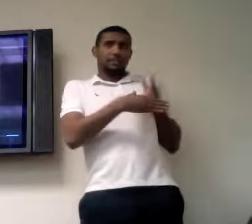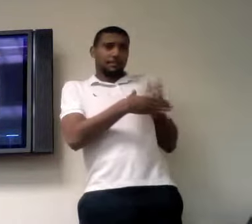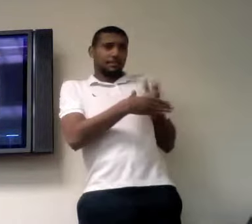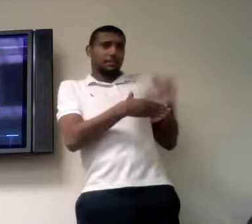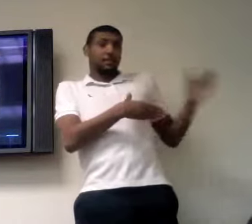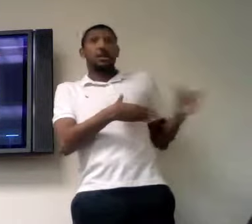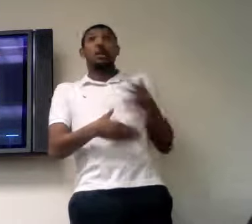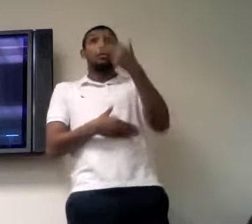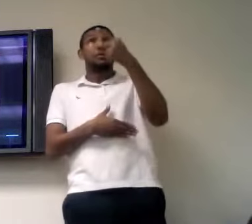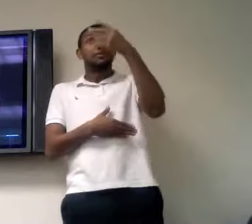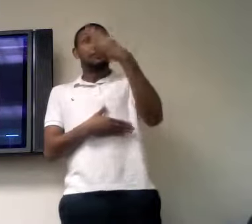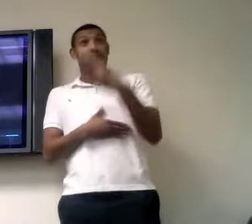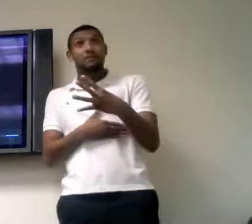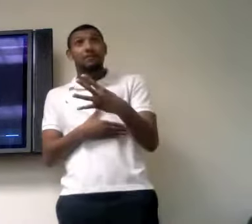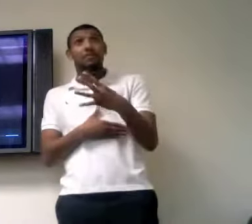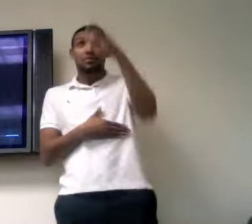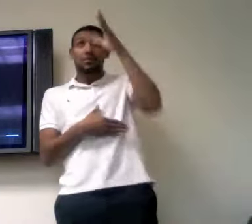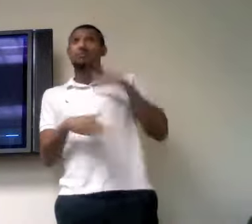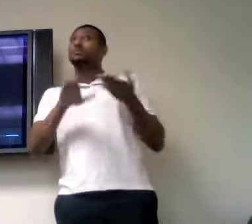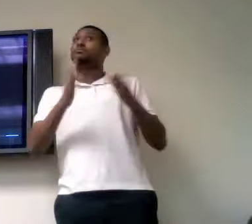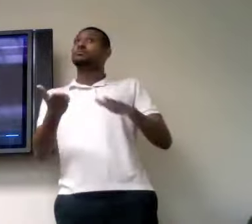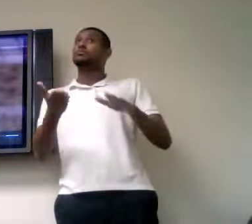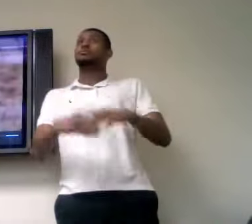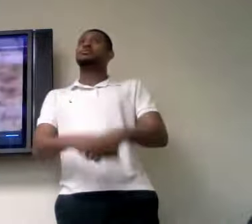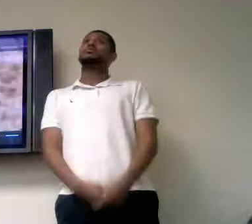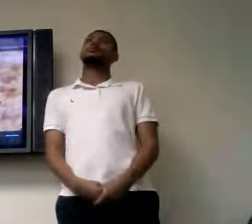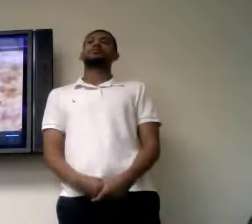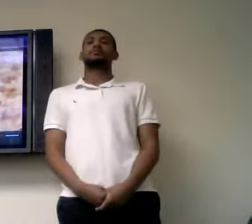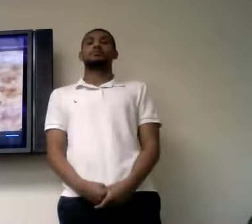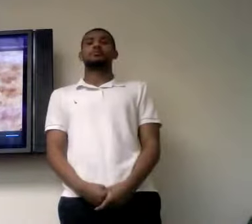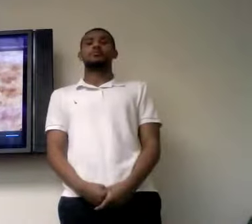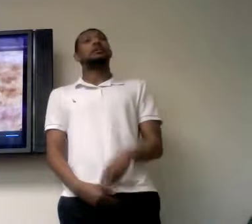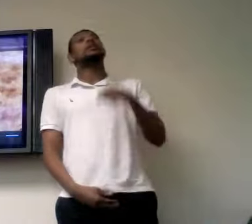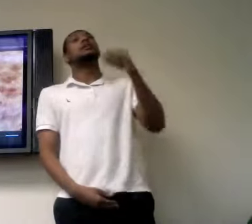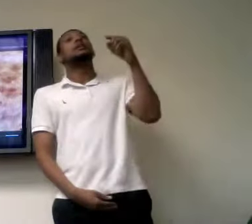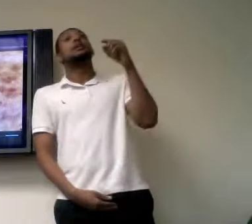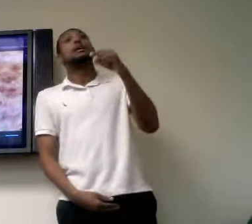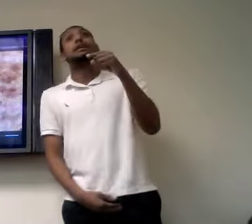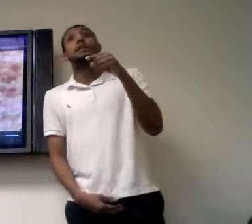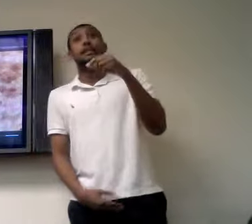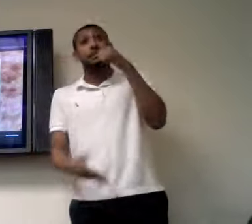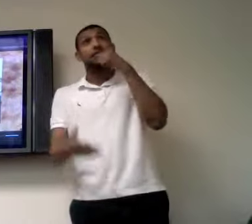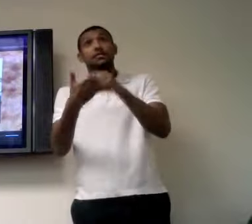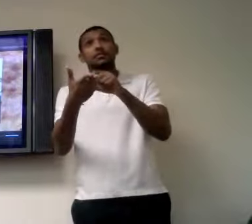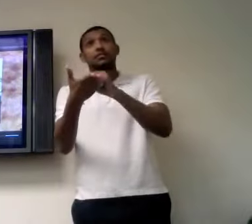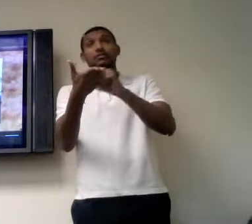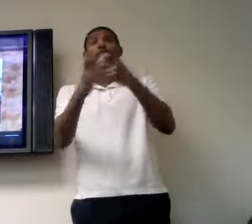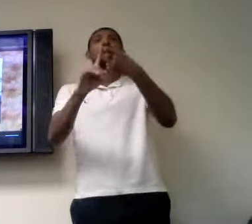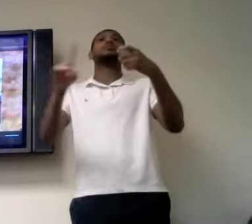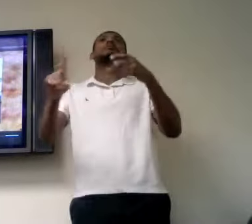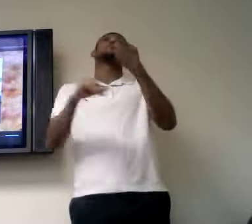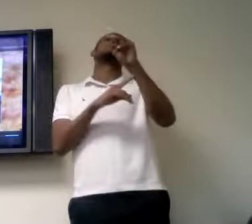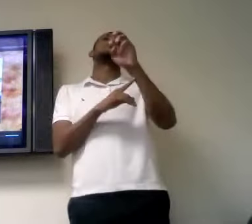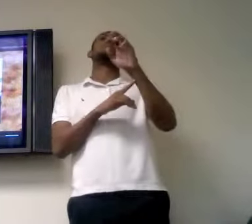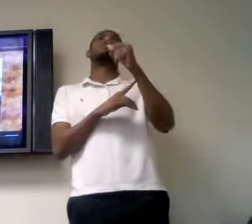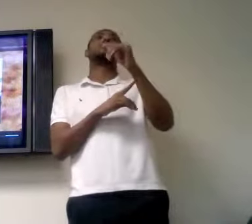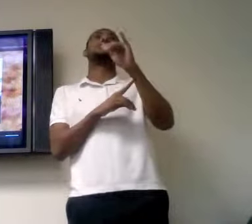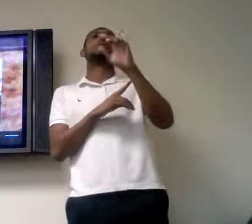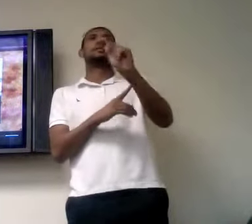came out alive. This passage from Margaret Mitchell's Gone with the Wind helped to perpetuate a